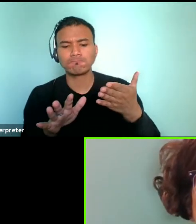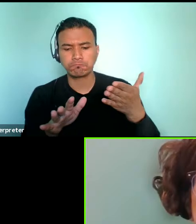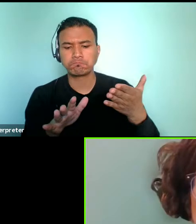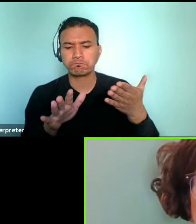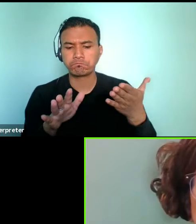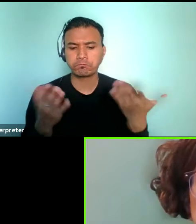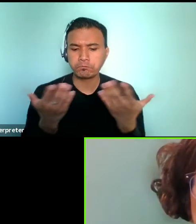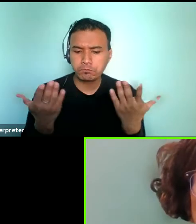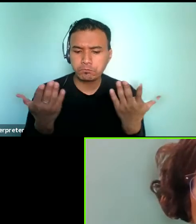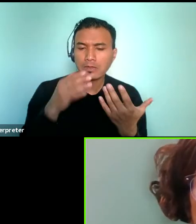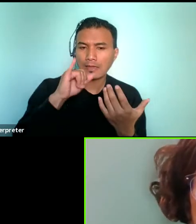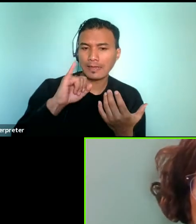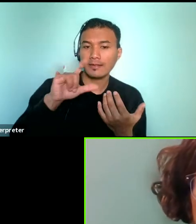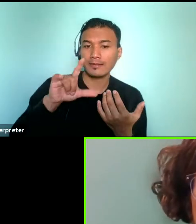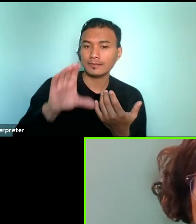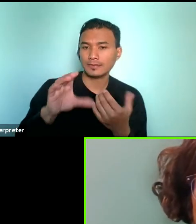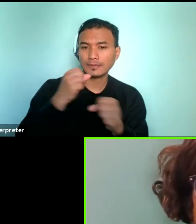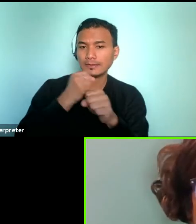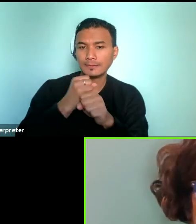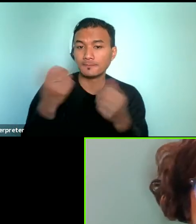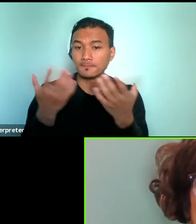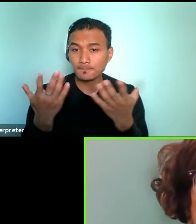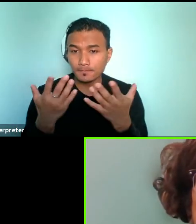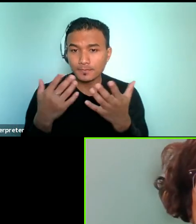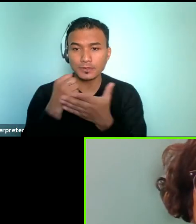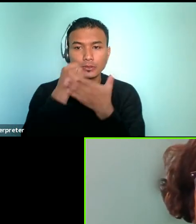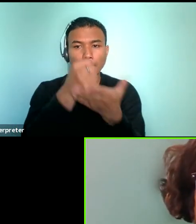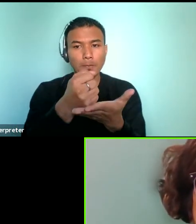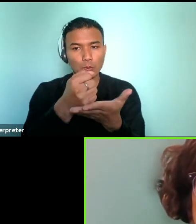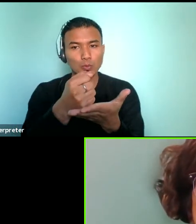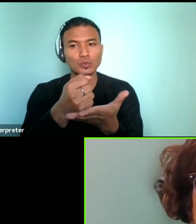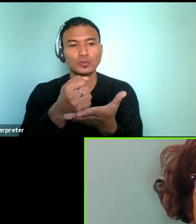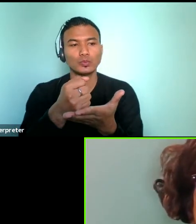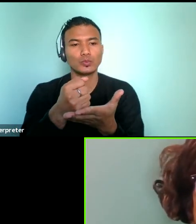what ILC is doing to support